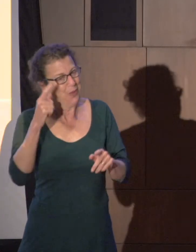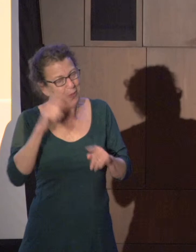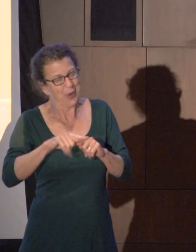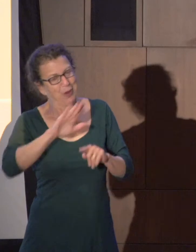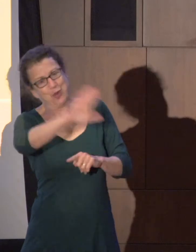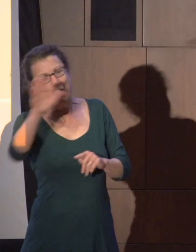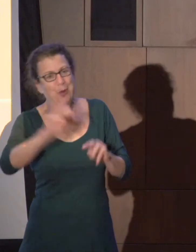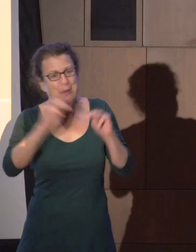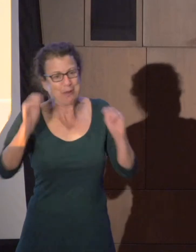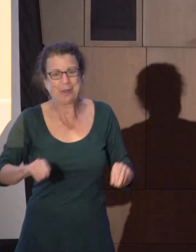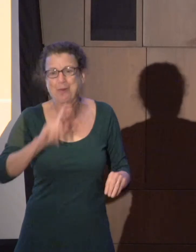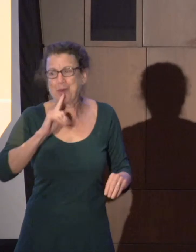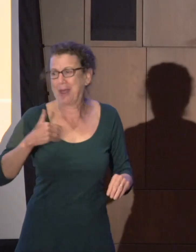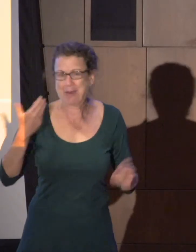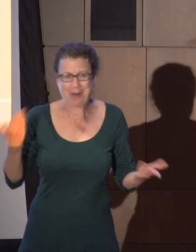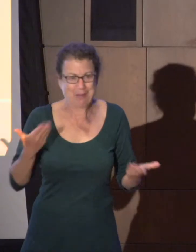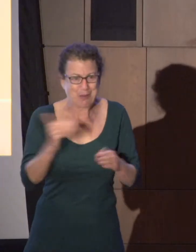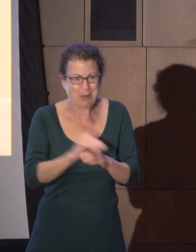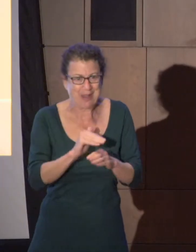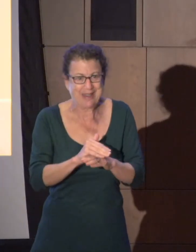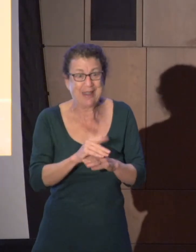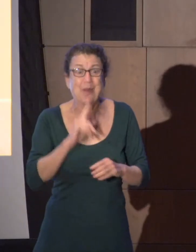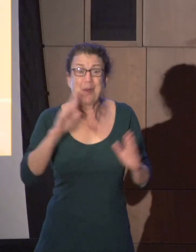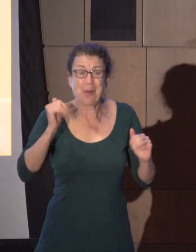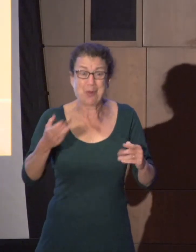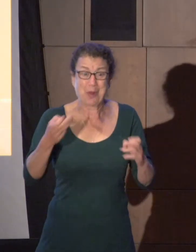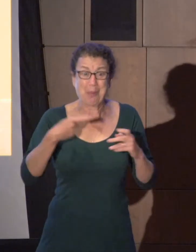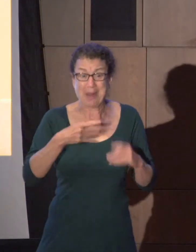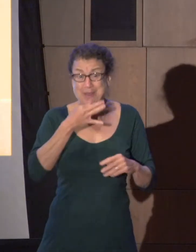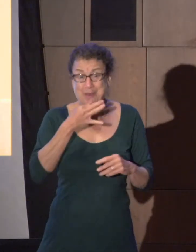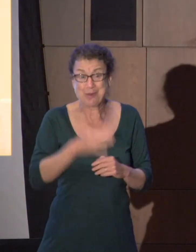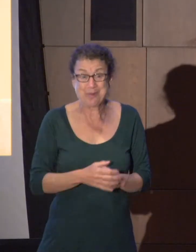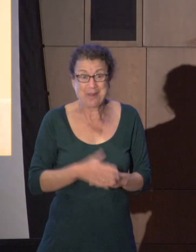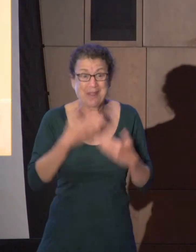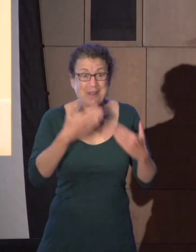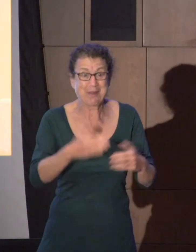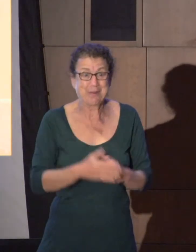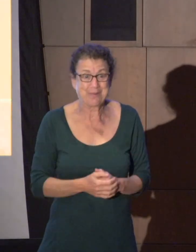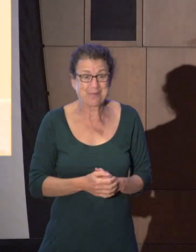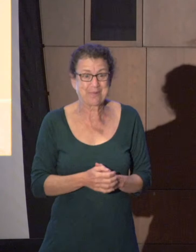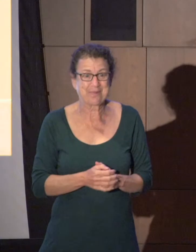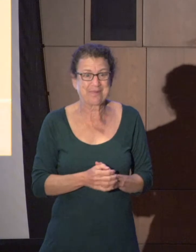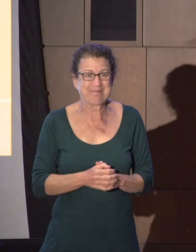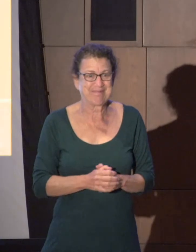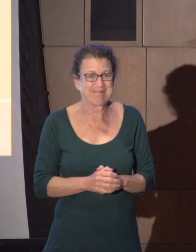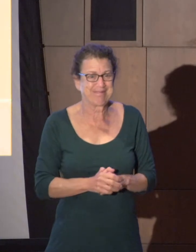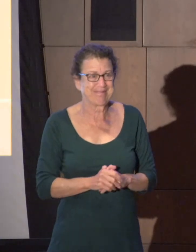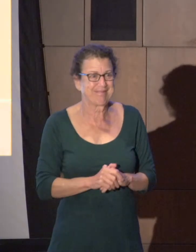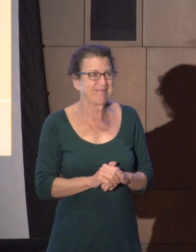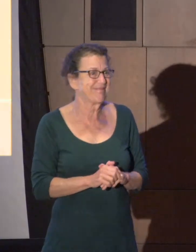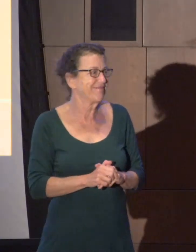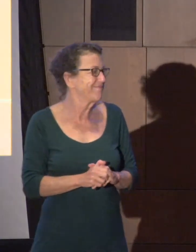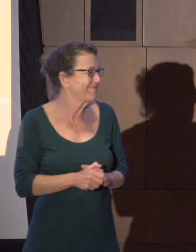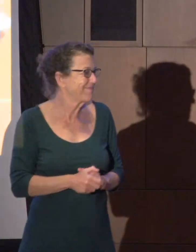museum. We're so happy to have you here tonight, and we hope you'll come back soon. Thank you.